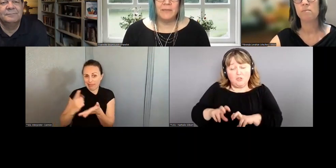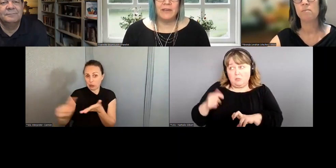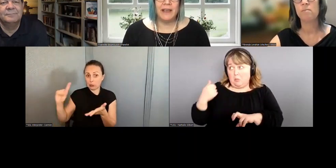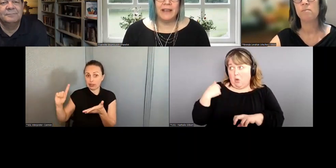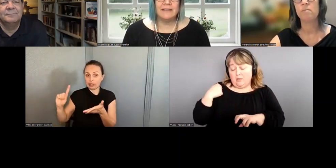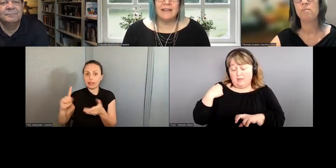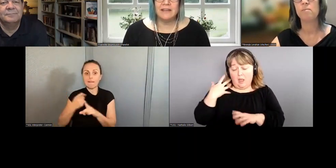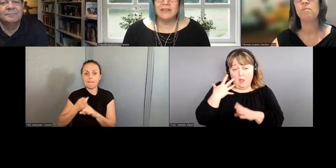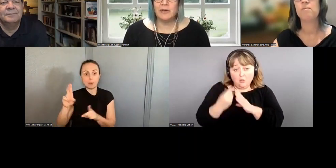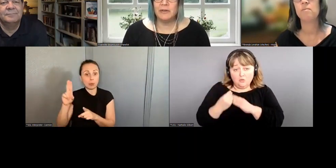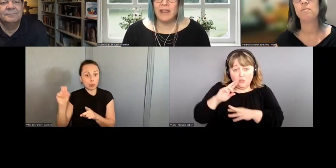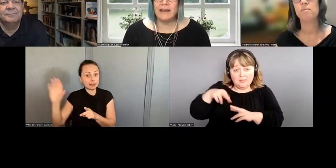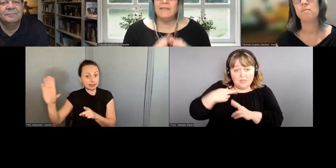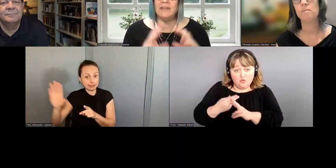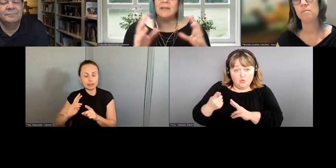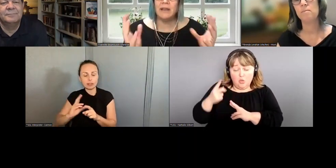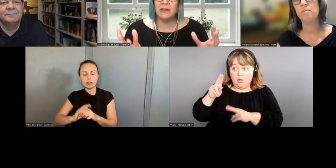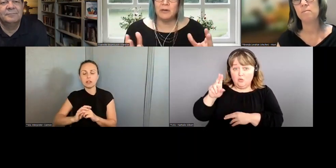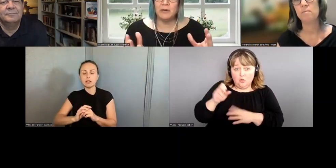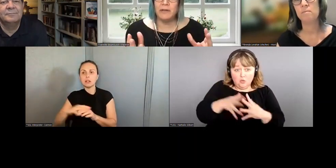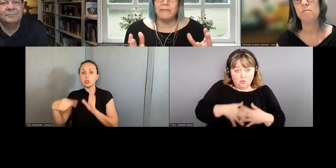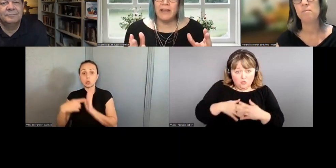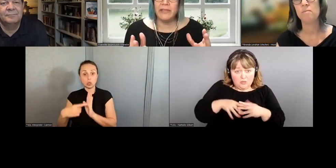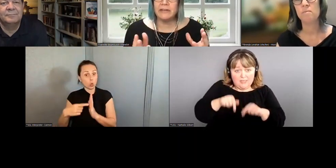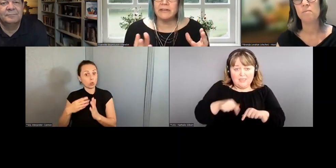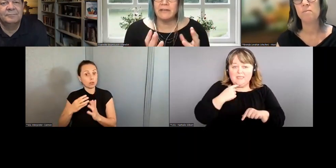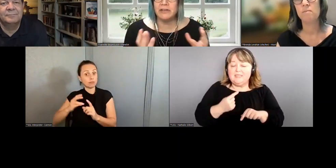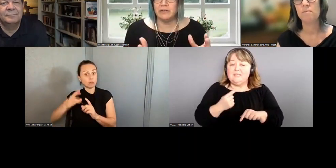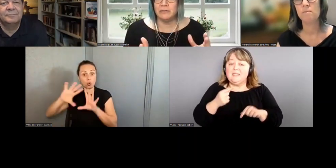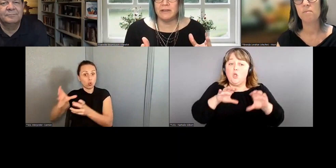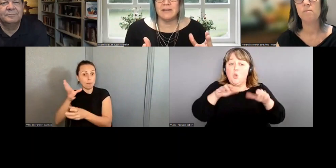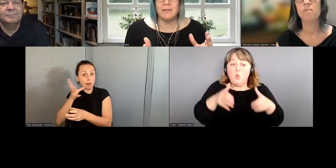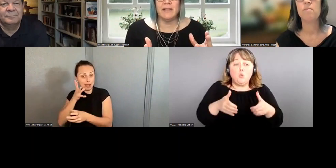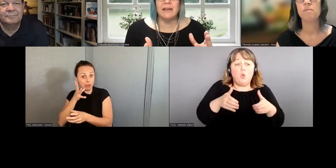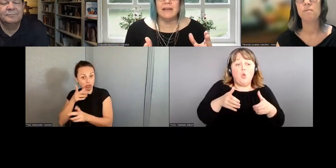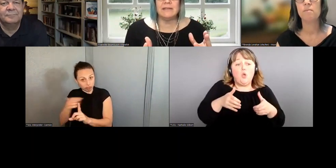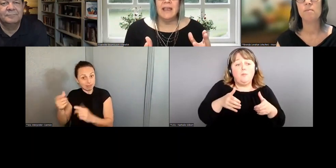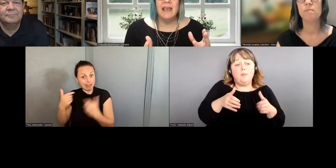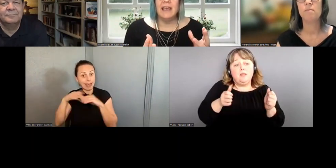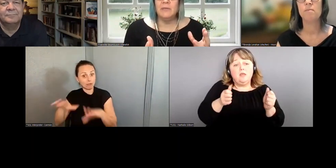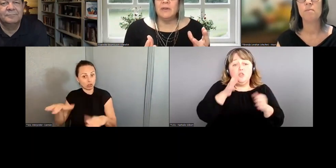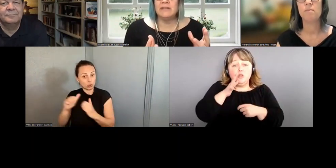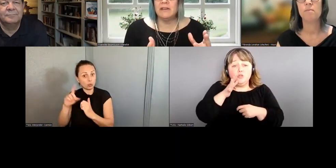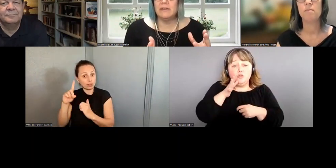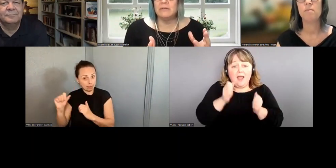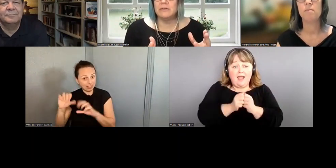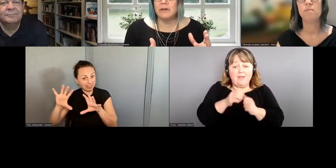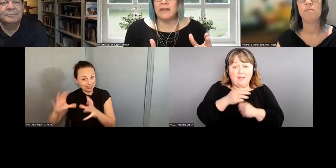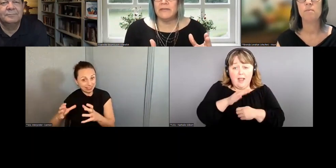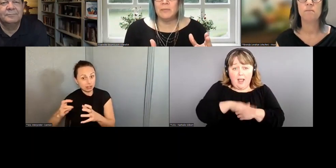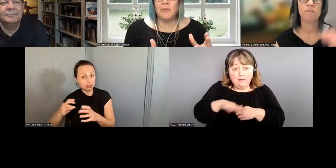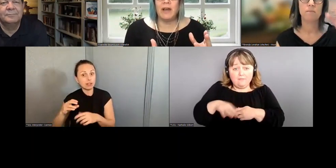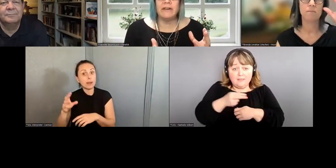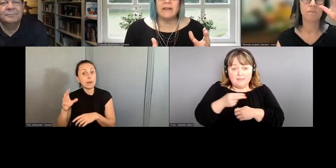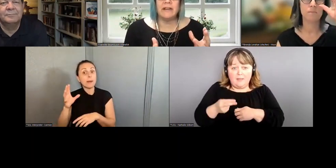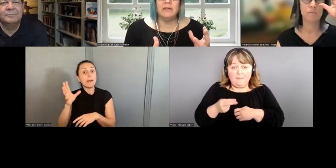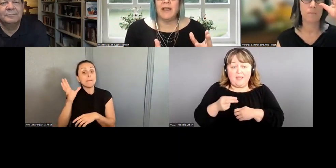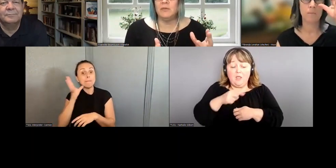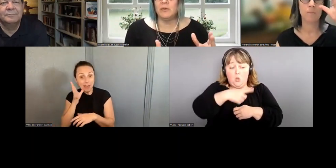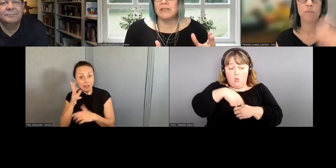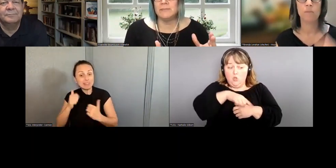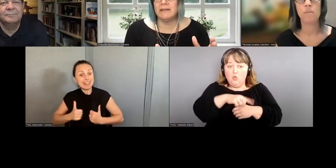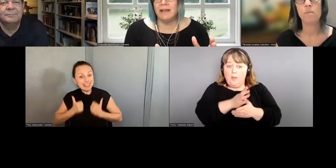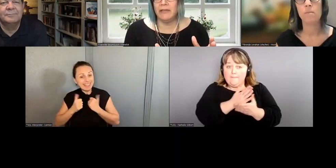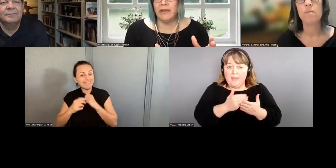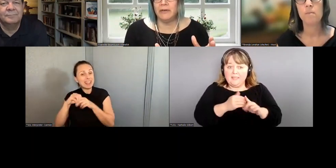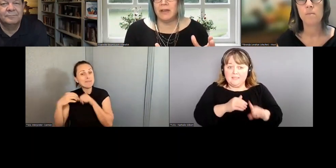the US that showed that even among a group of mothers of children with disabilities, it was those who were living in poverty who had